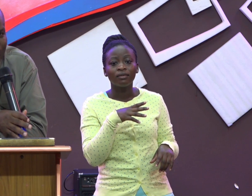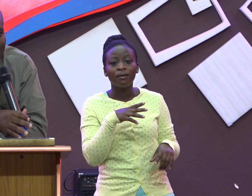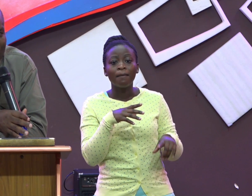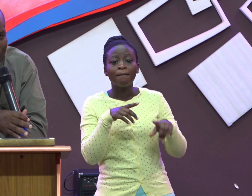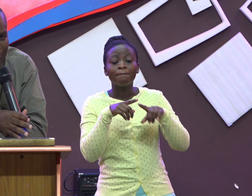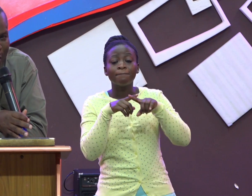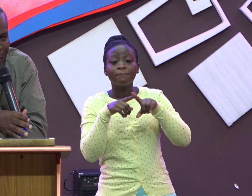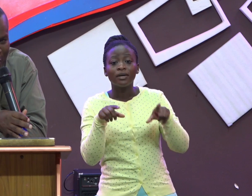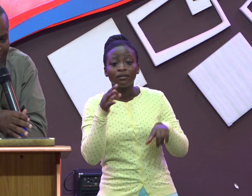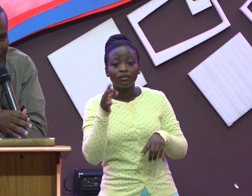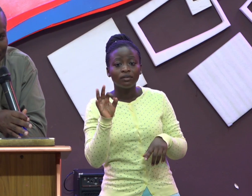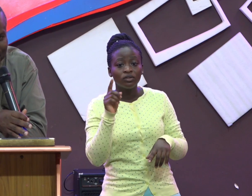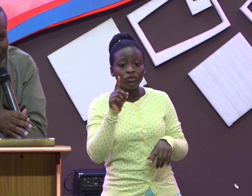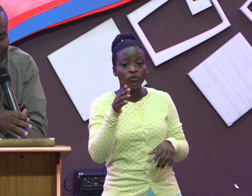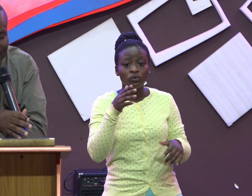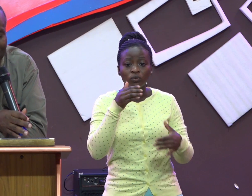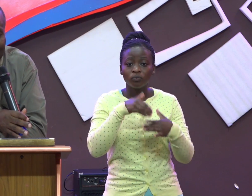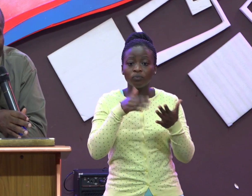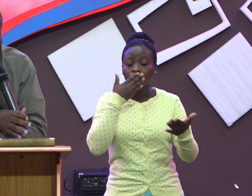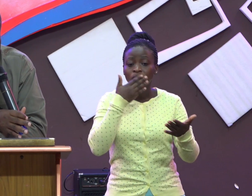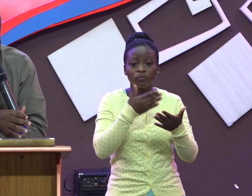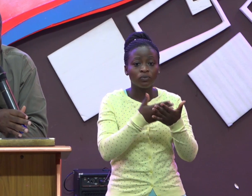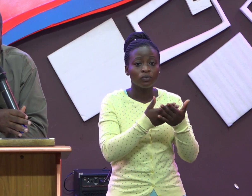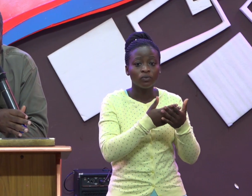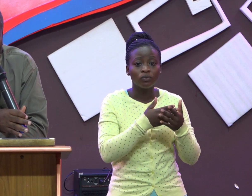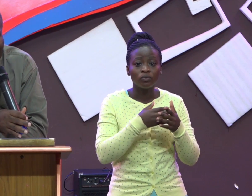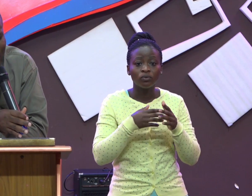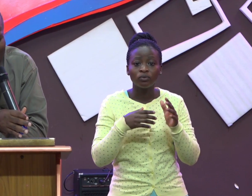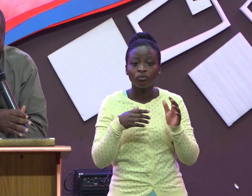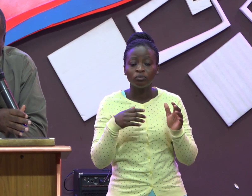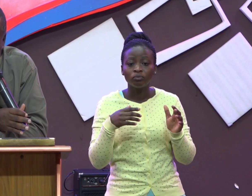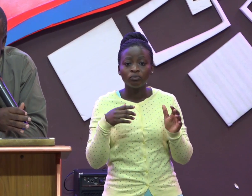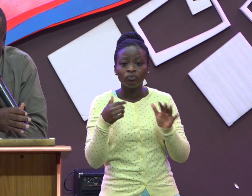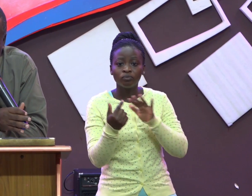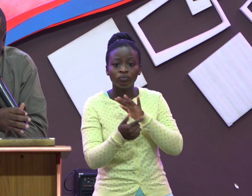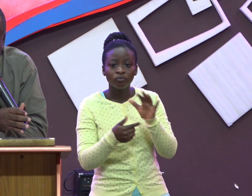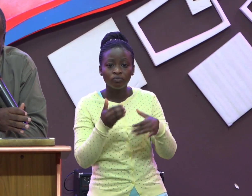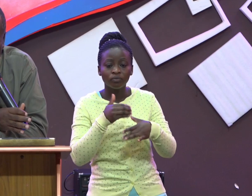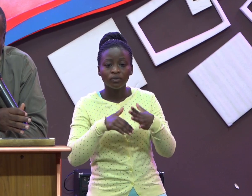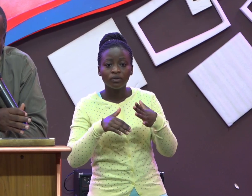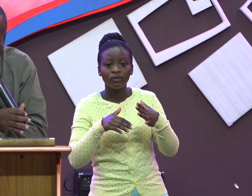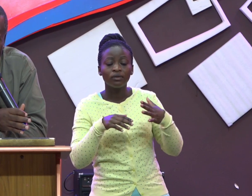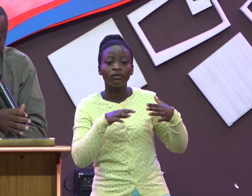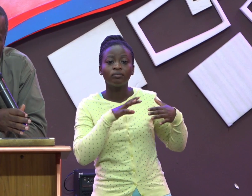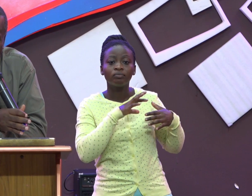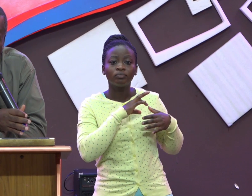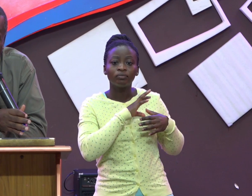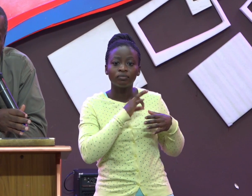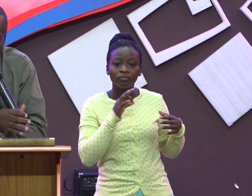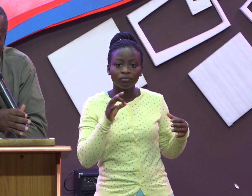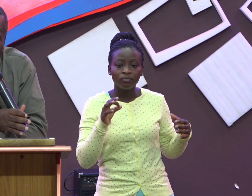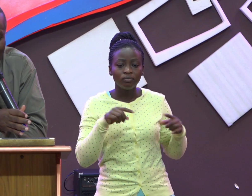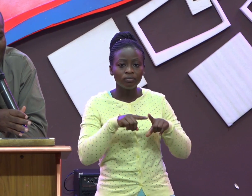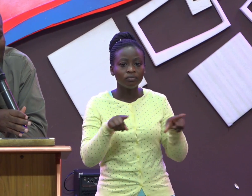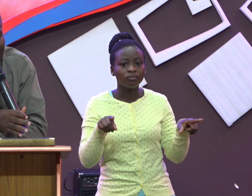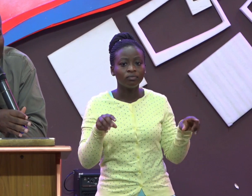But if you're in a good state in your spirit, we would not always find